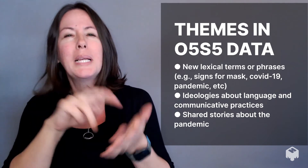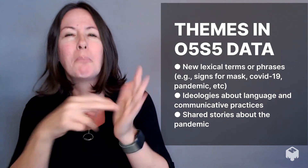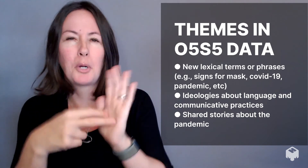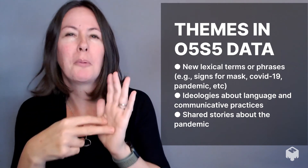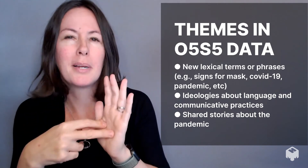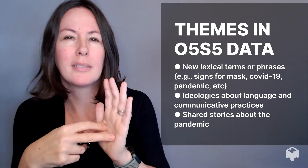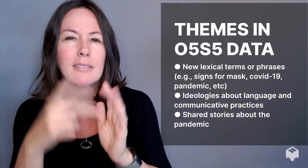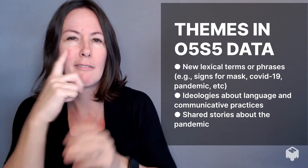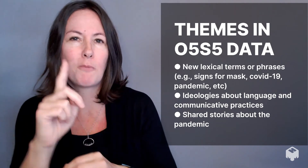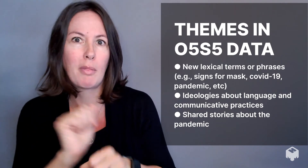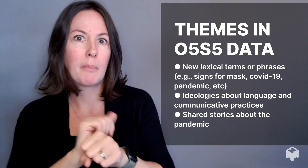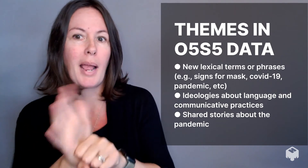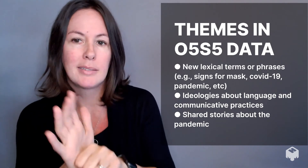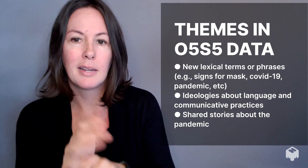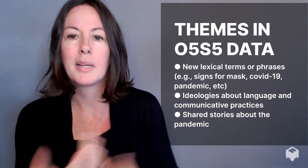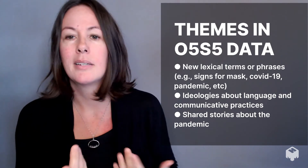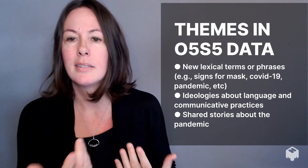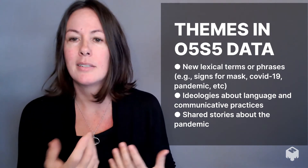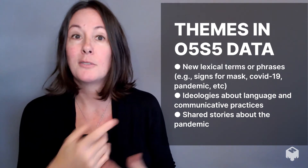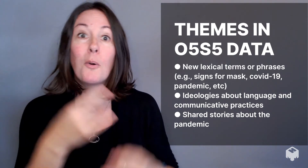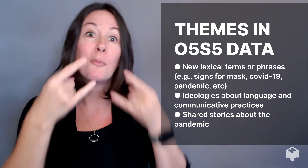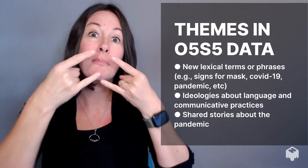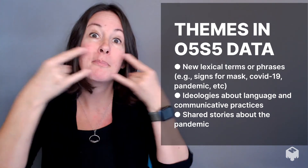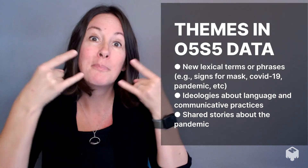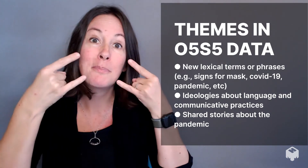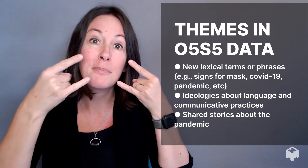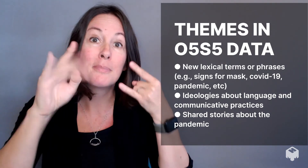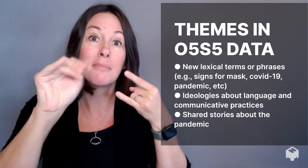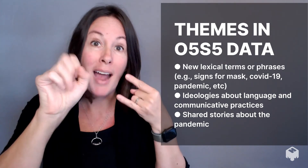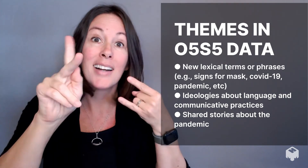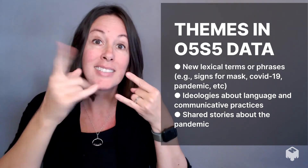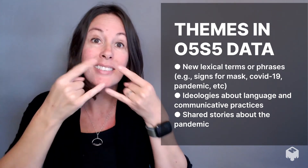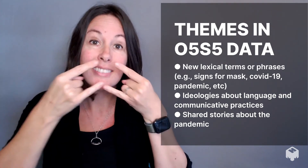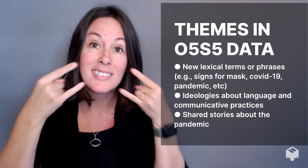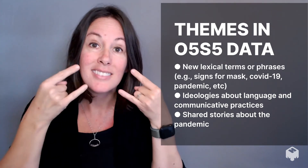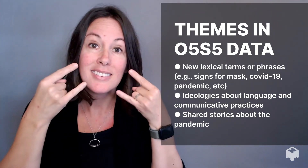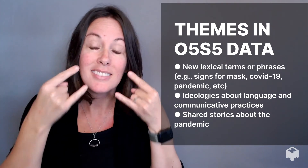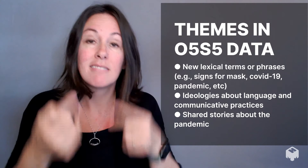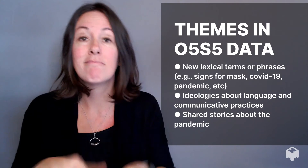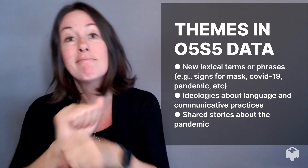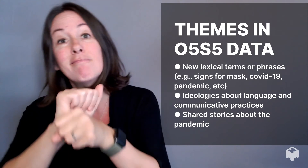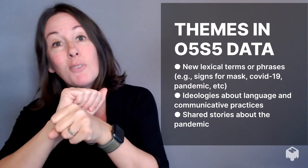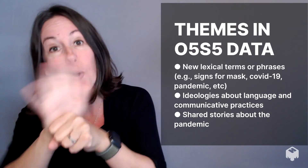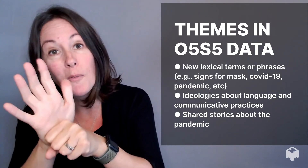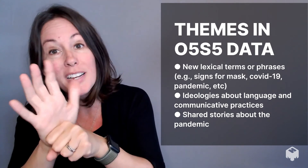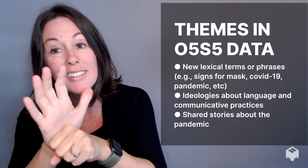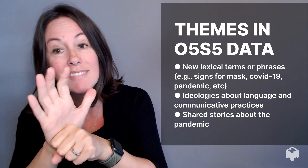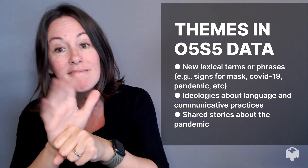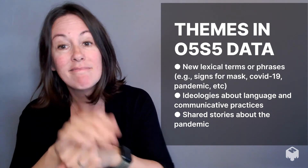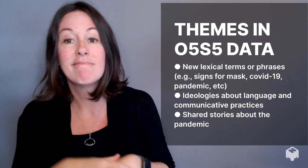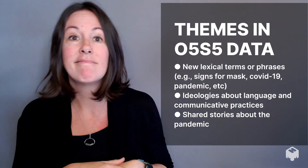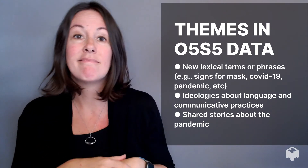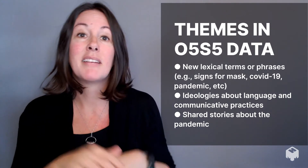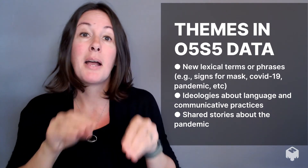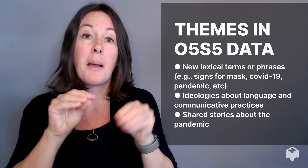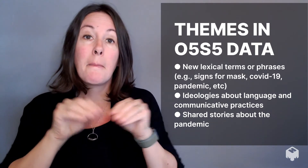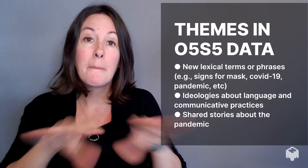phrases, or repurposed terminology has come out for the pandemic. So the sign mask, as well as COVID, the sign